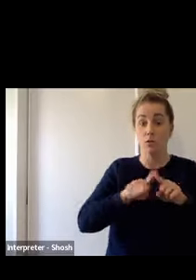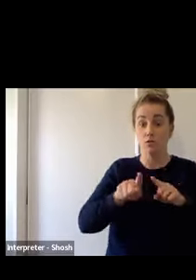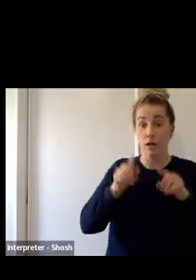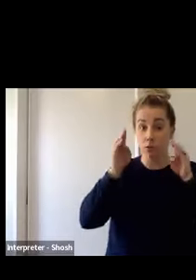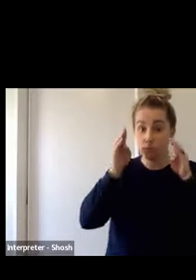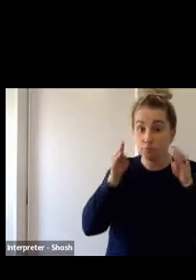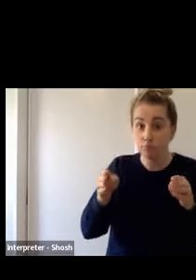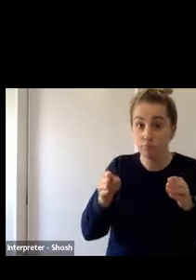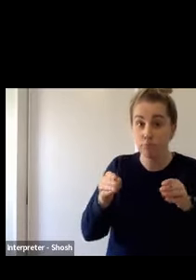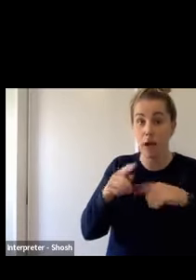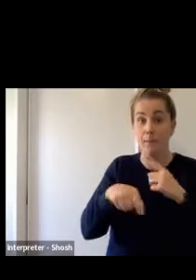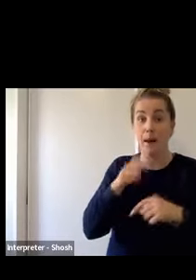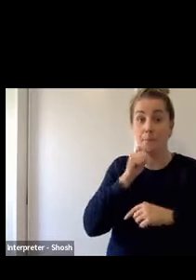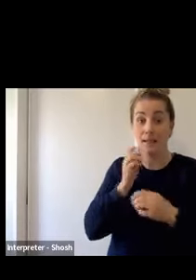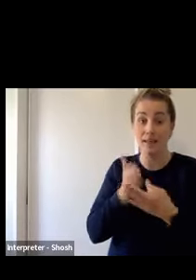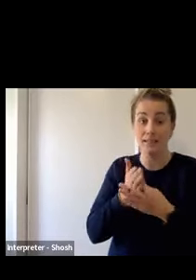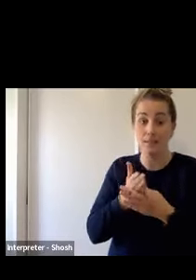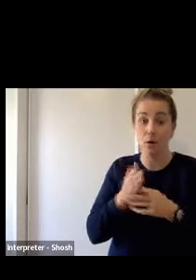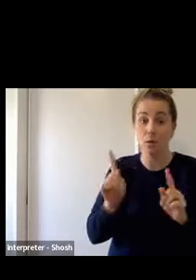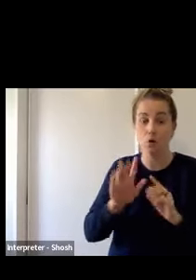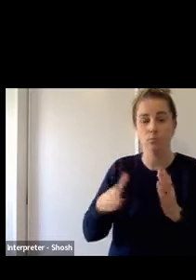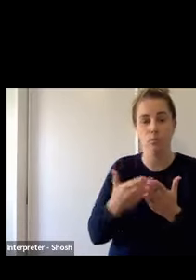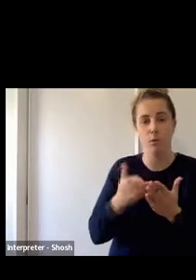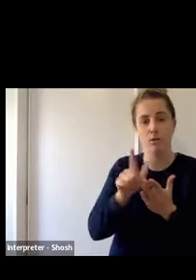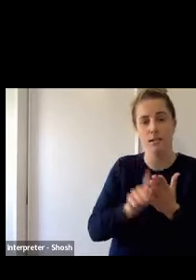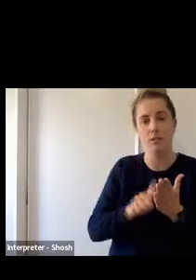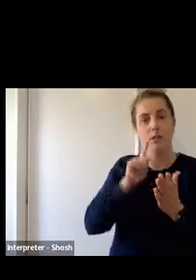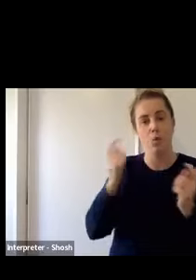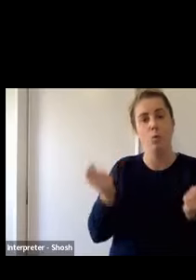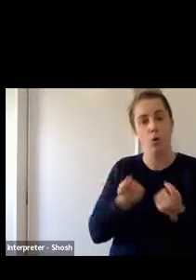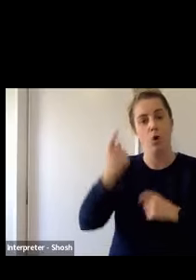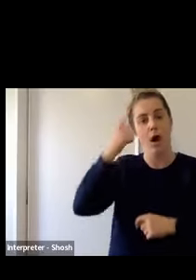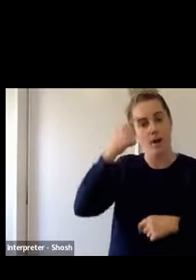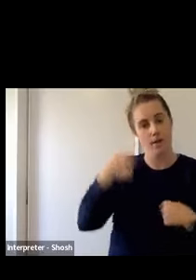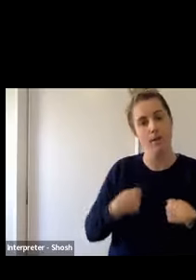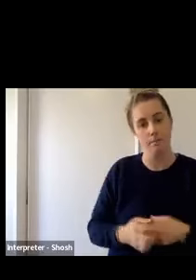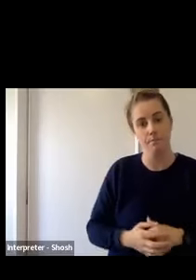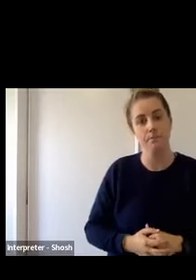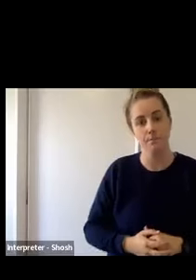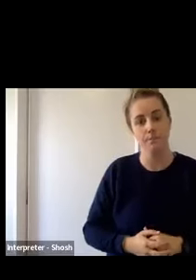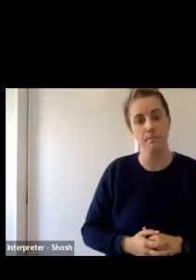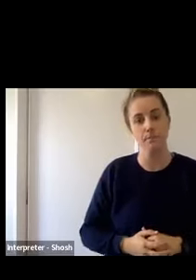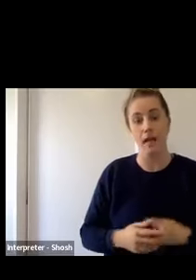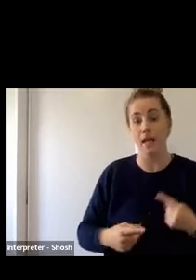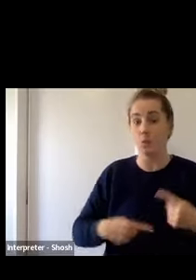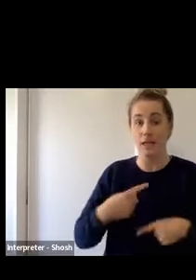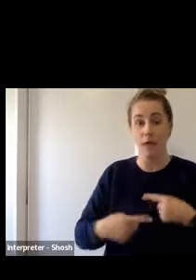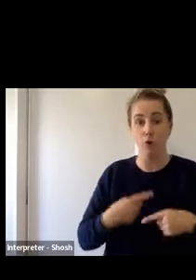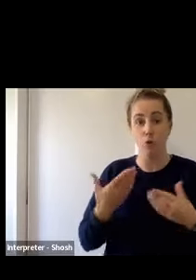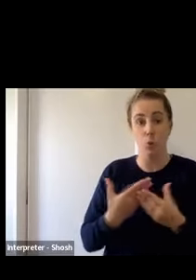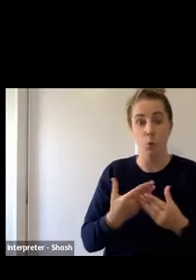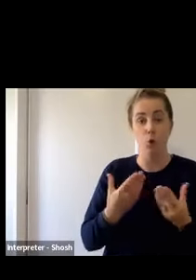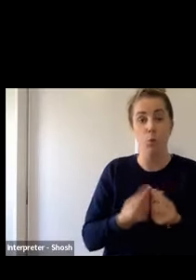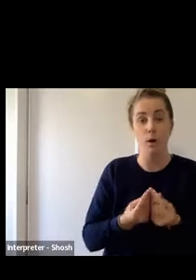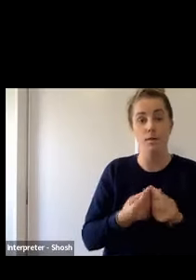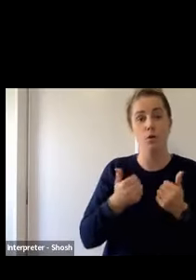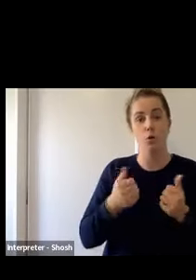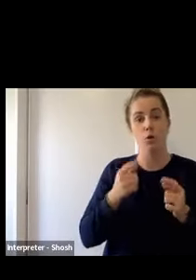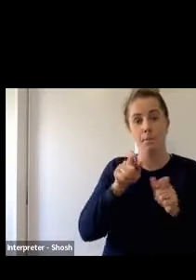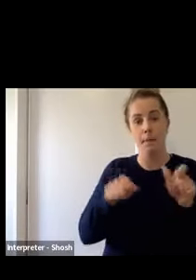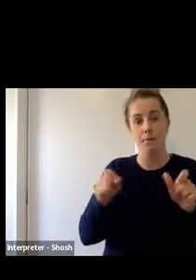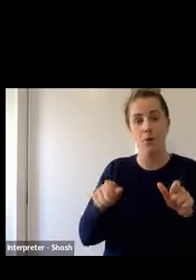it media accessible, I believe the proposed legislation will work as we continue to work with good people who are